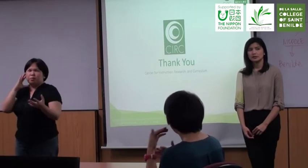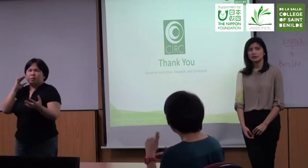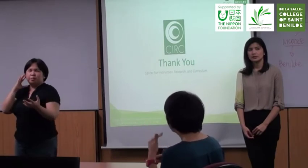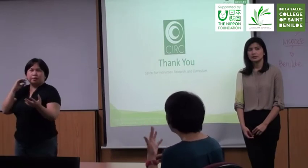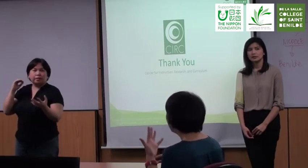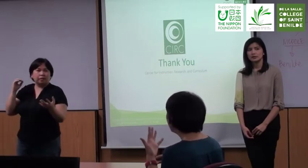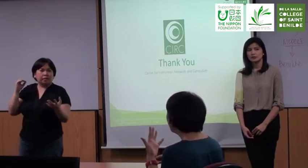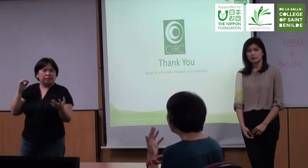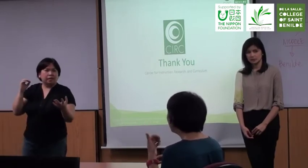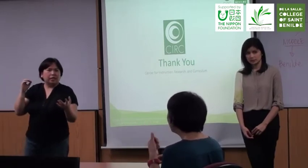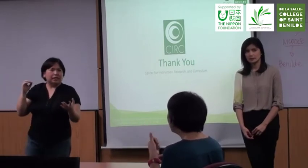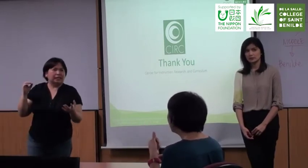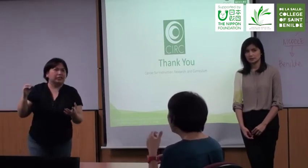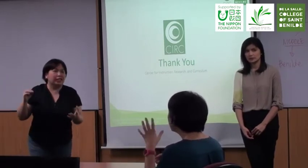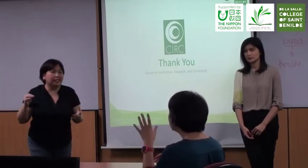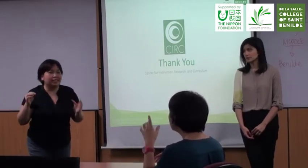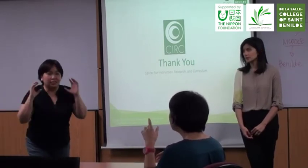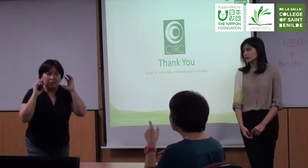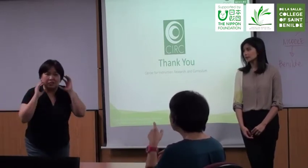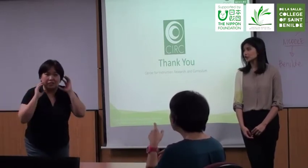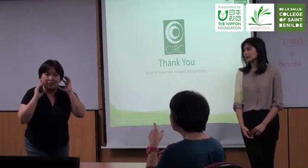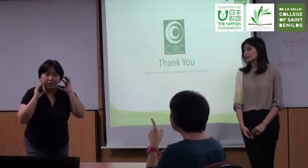internet problems.